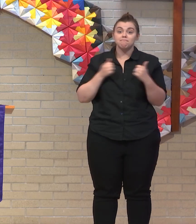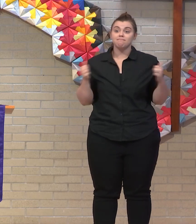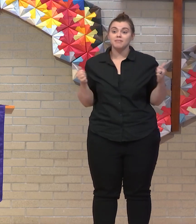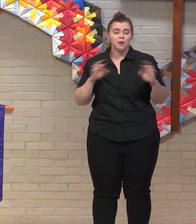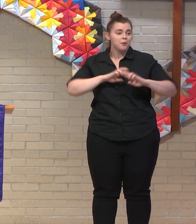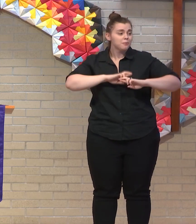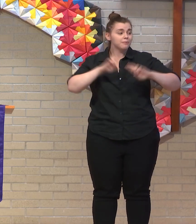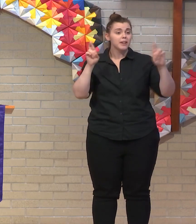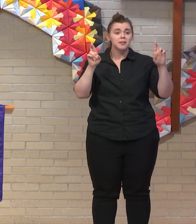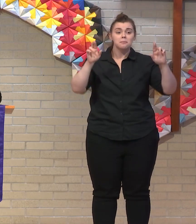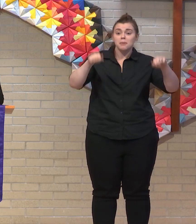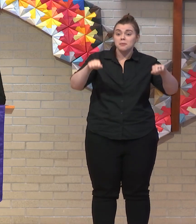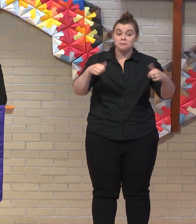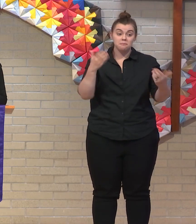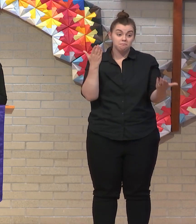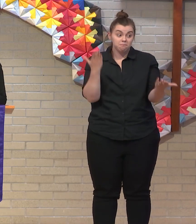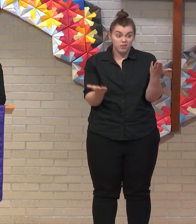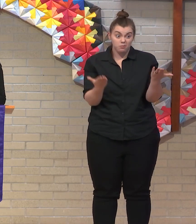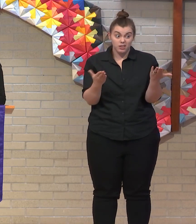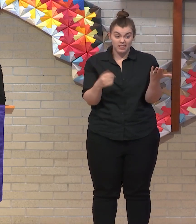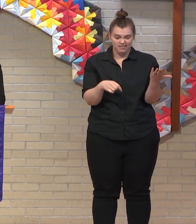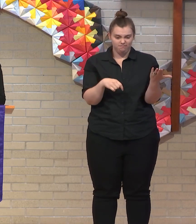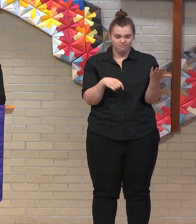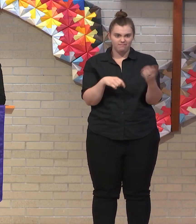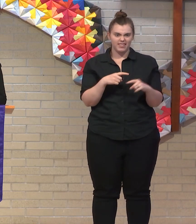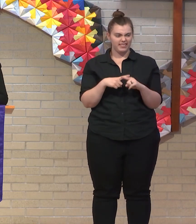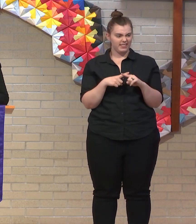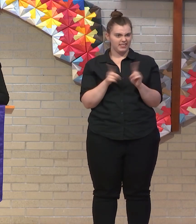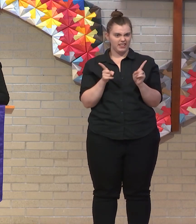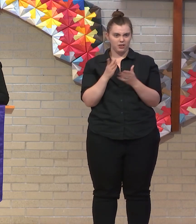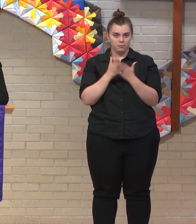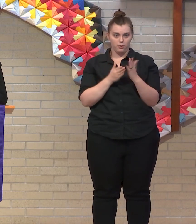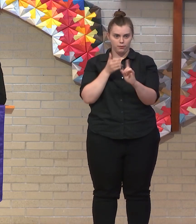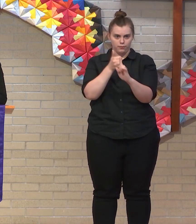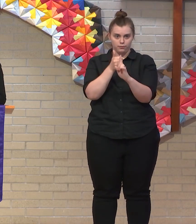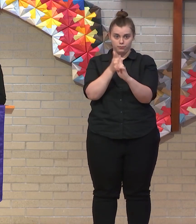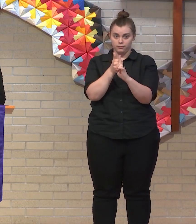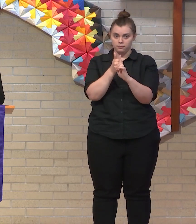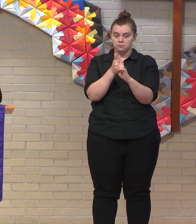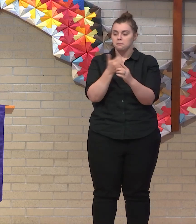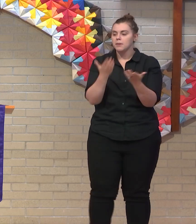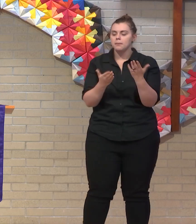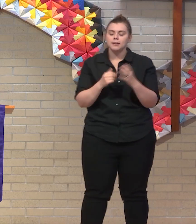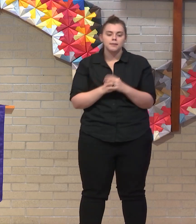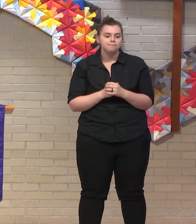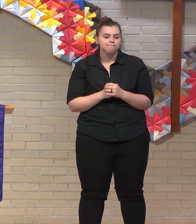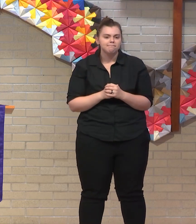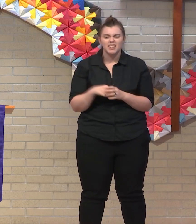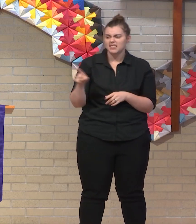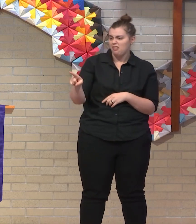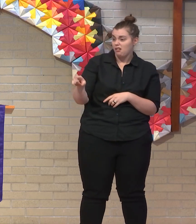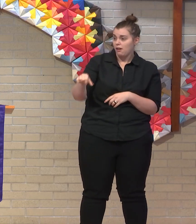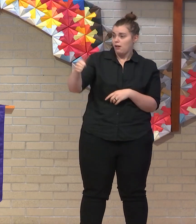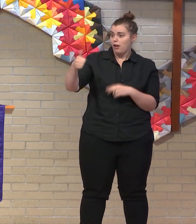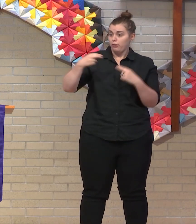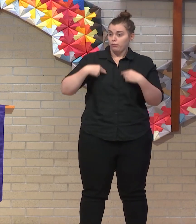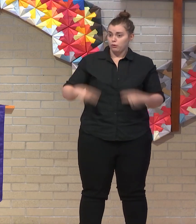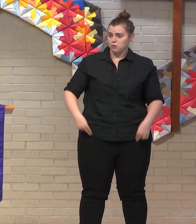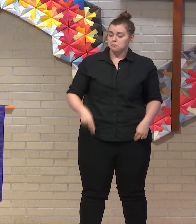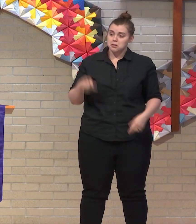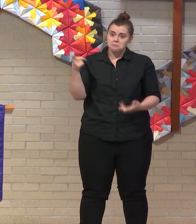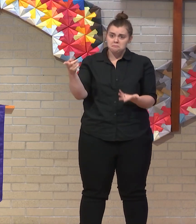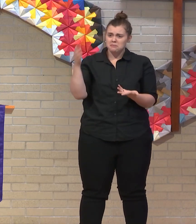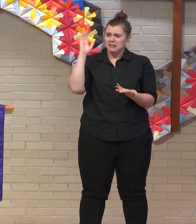to the possibility that this different part of yourself, this other human being who